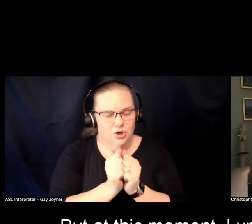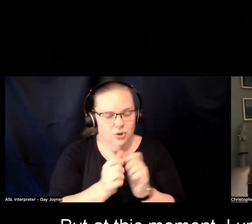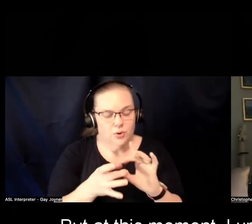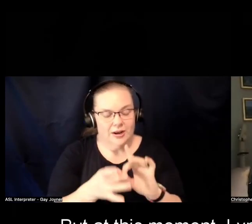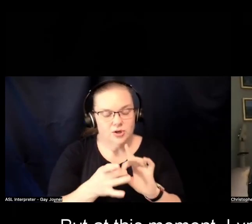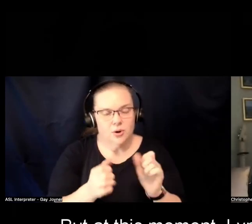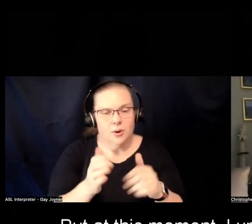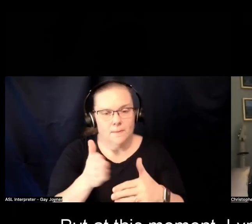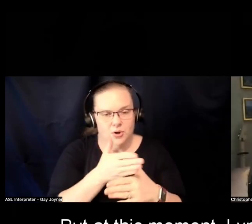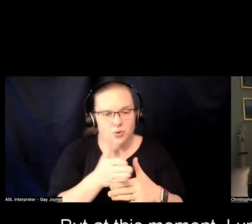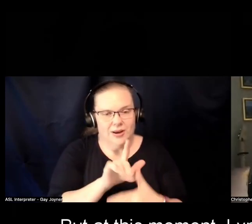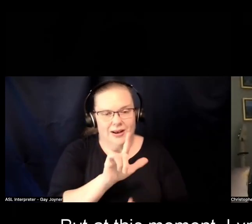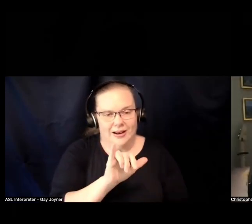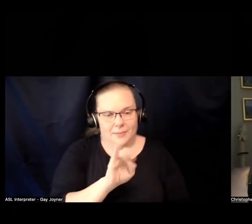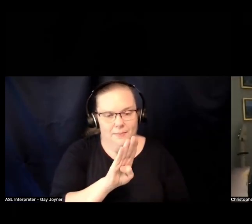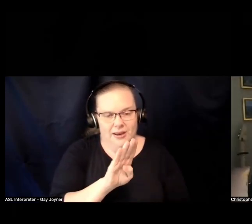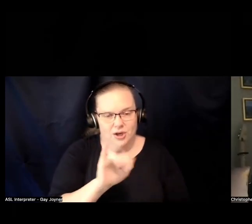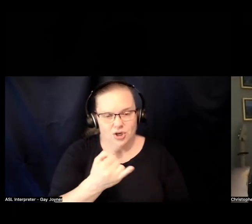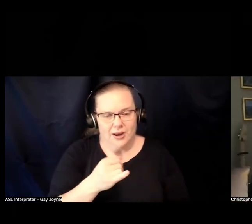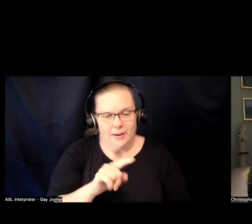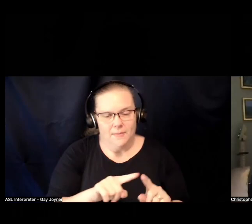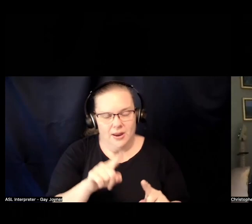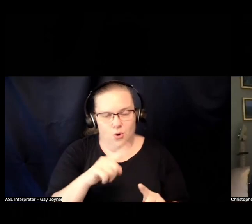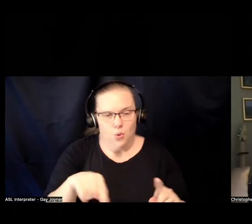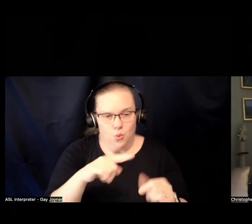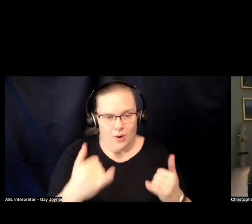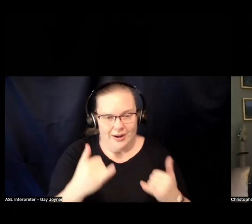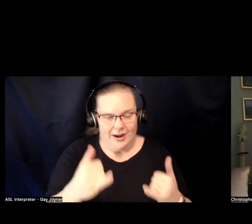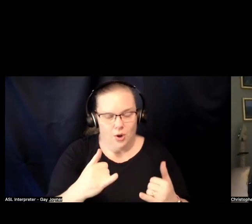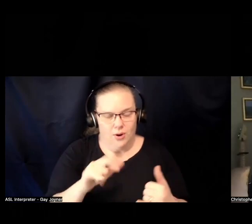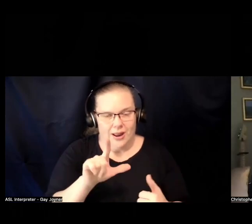this moment, Lyndon Johnson was angry.